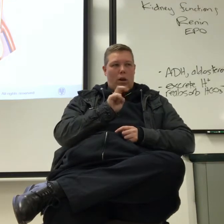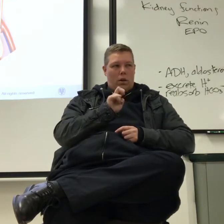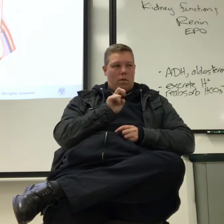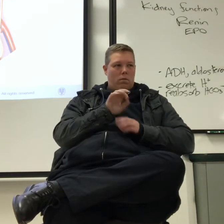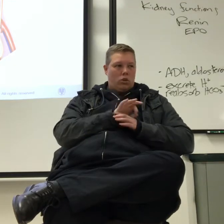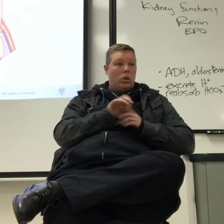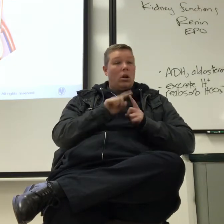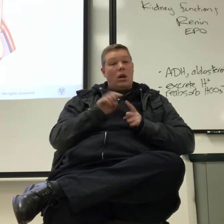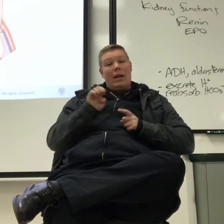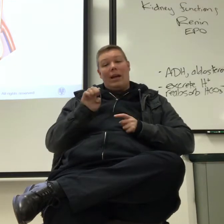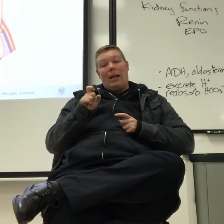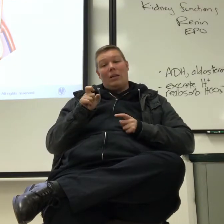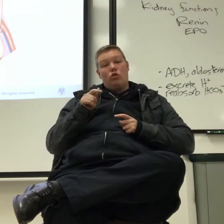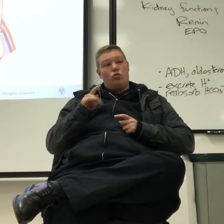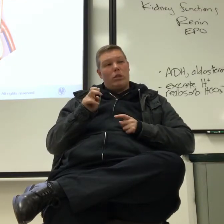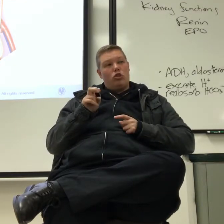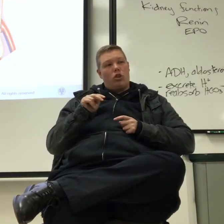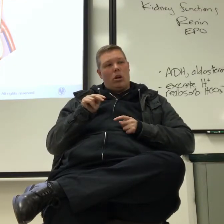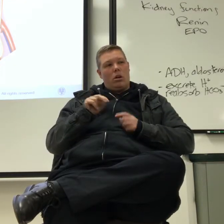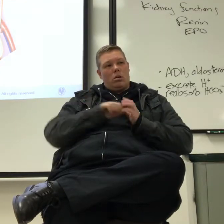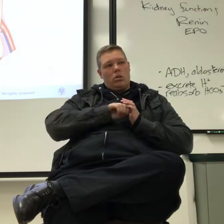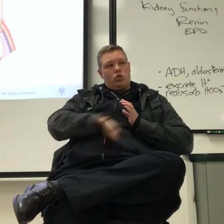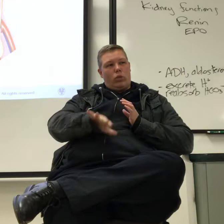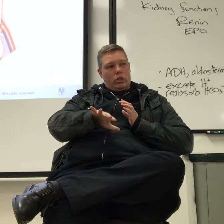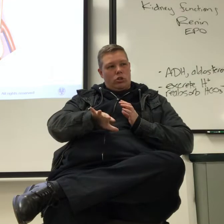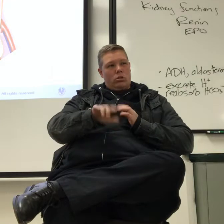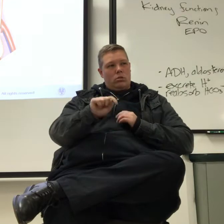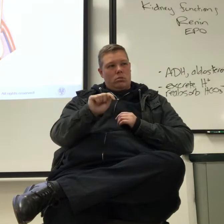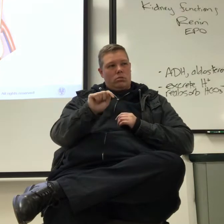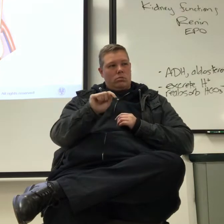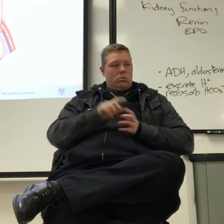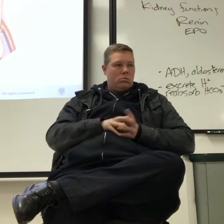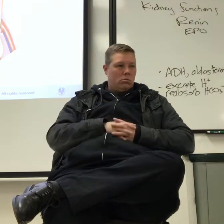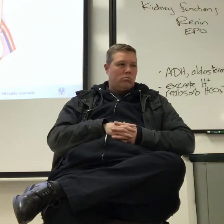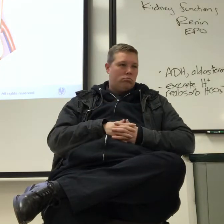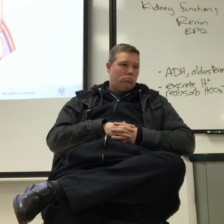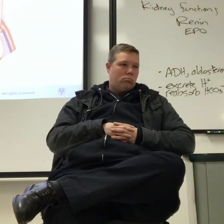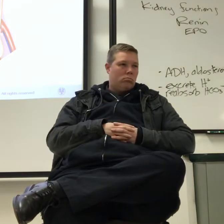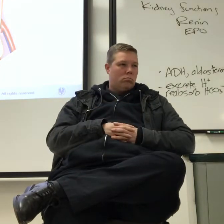already mentioned. All right, you excrete urine.